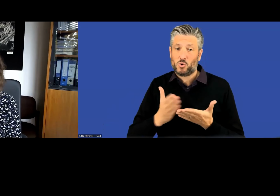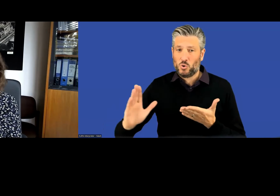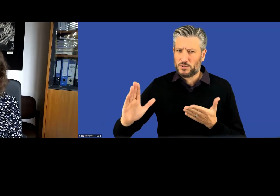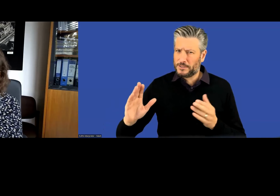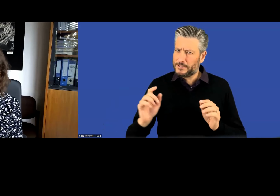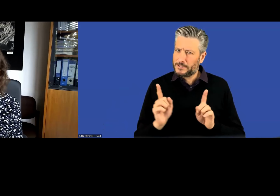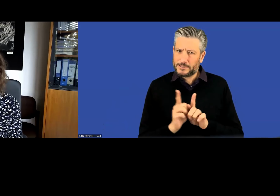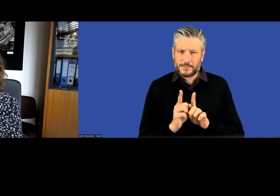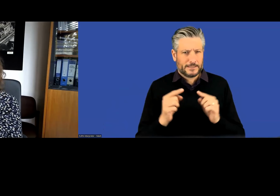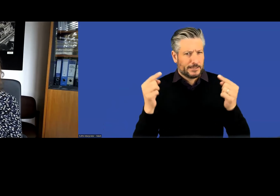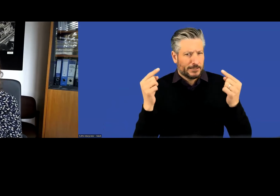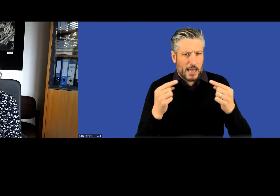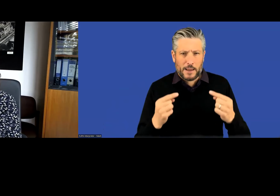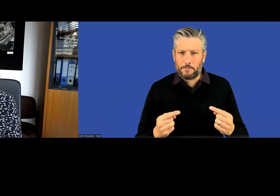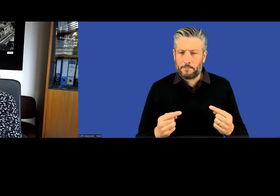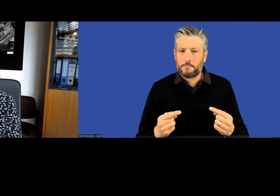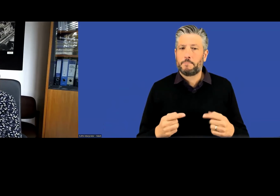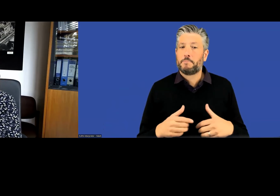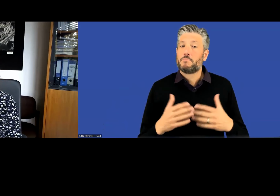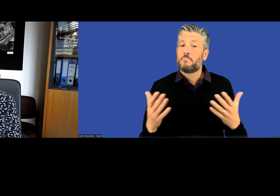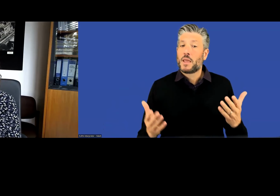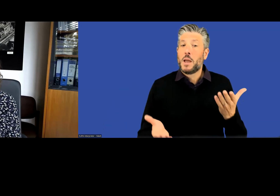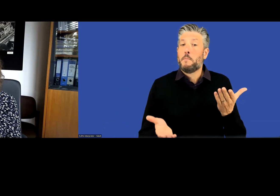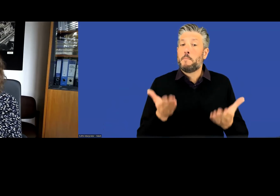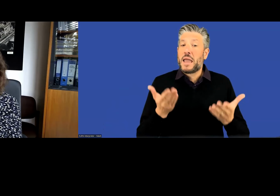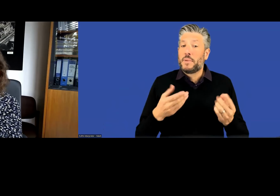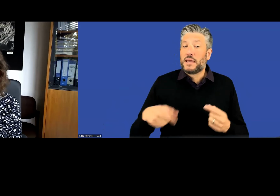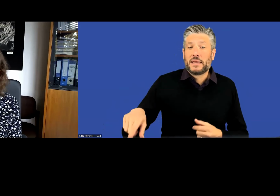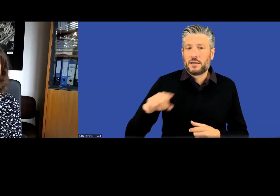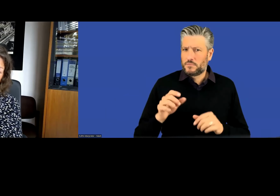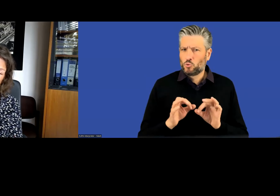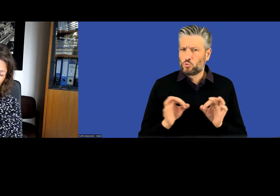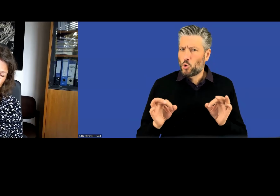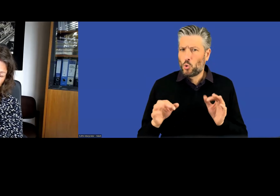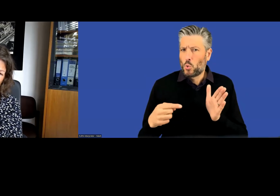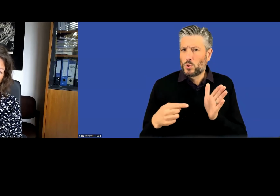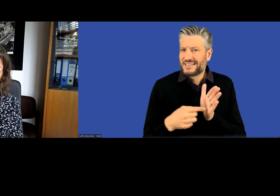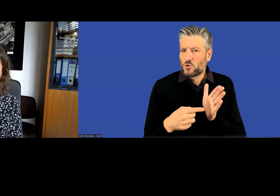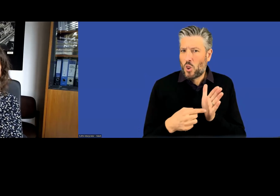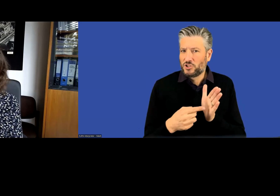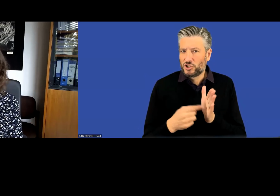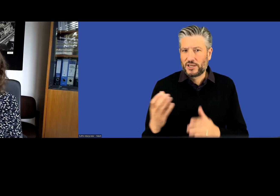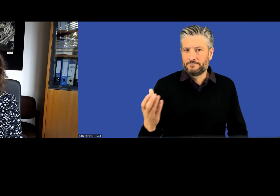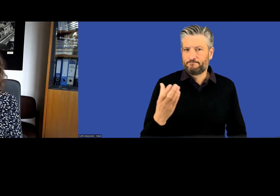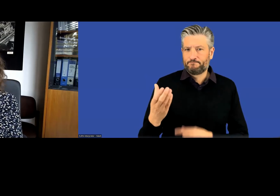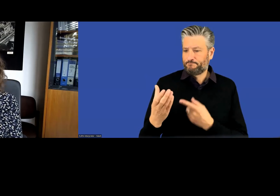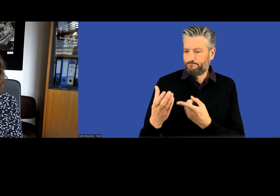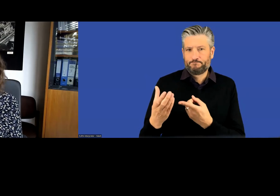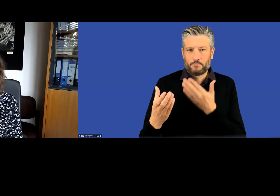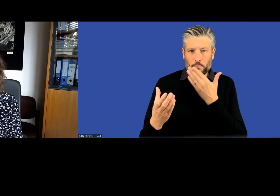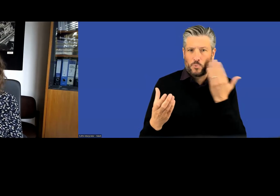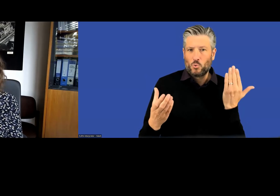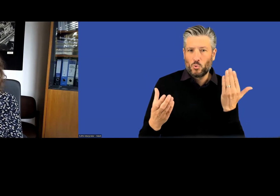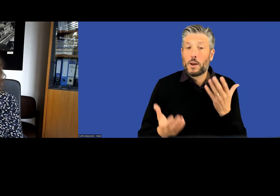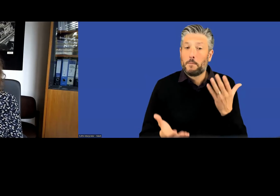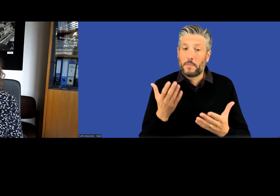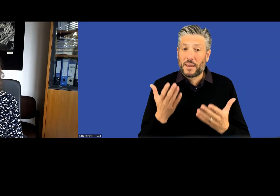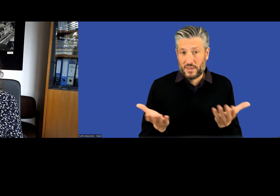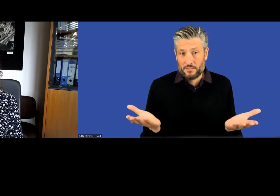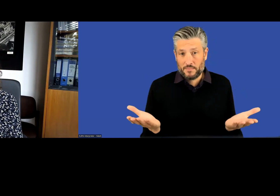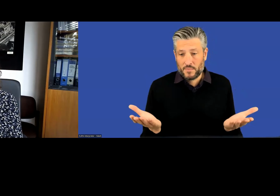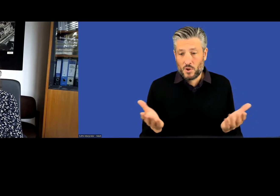or the lack of it, can of course be one reason for the digital divide between those who can and those who can't access digital tools